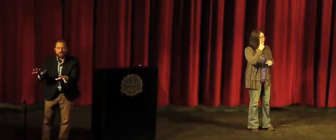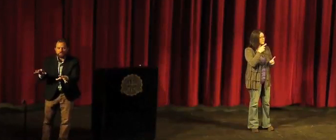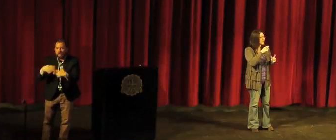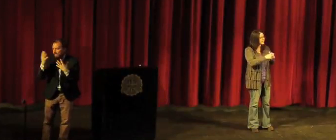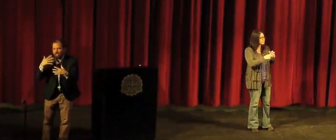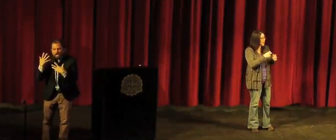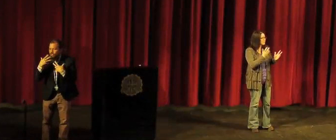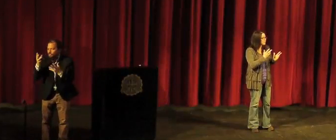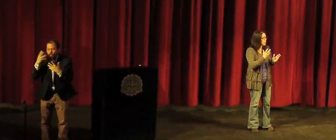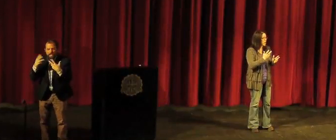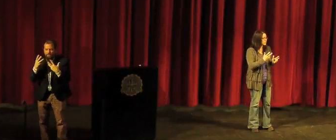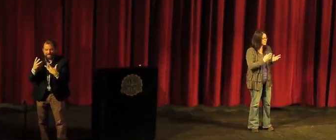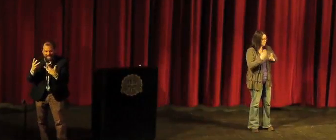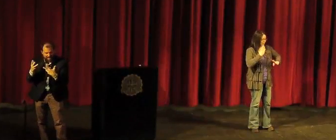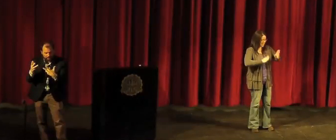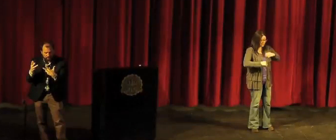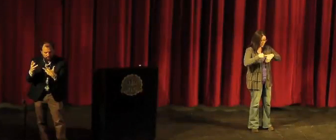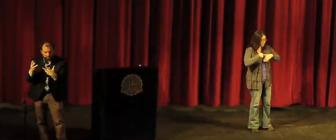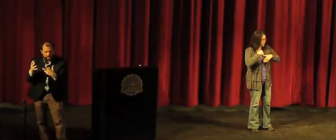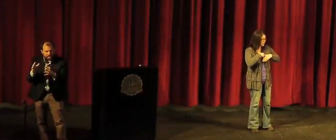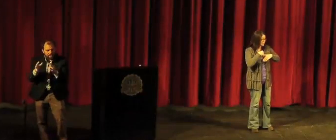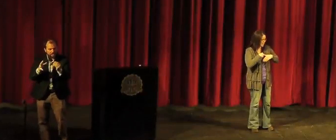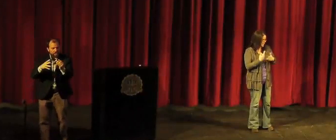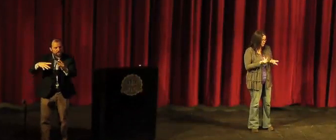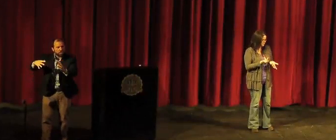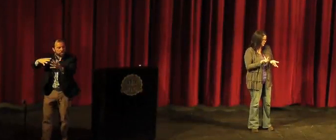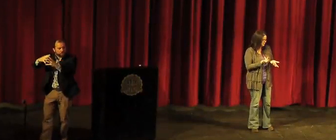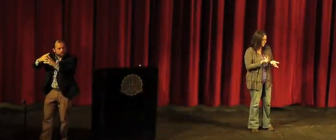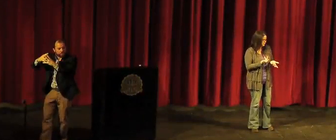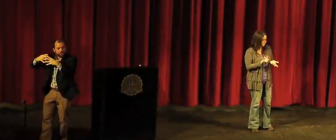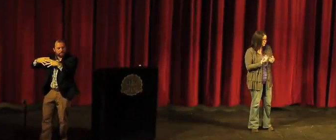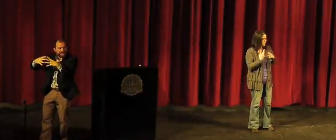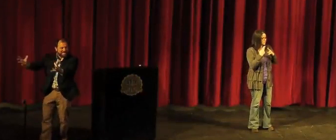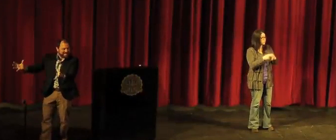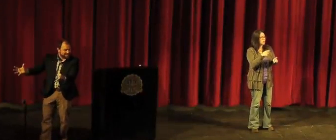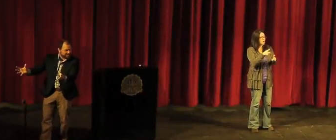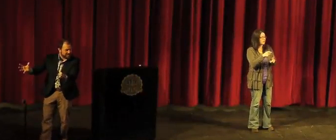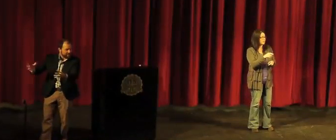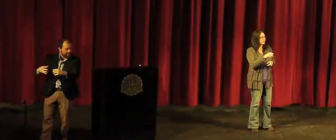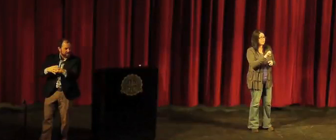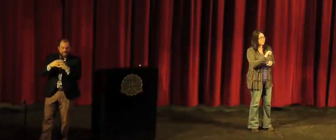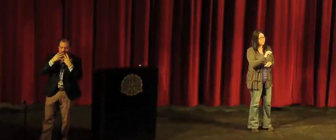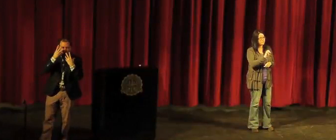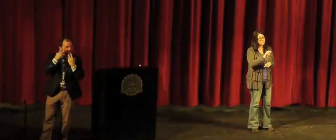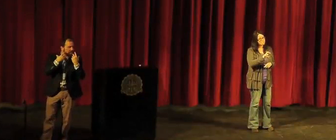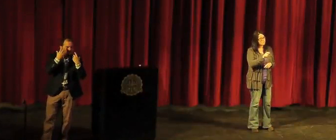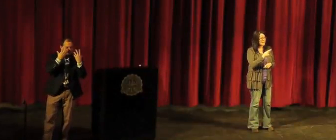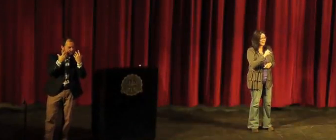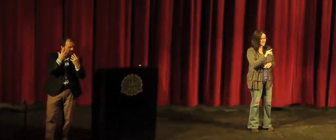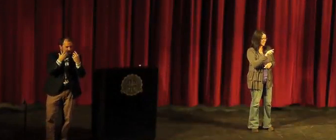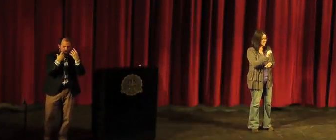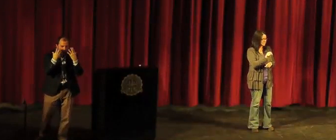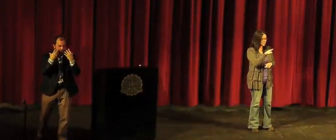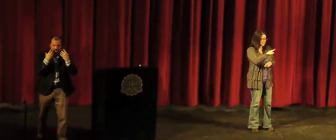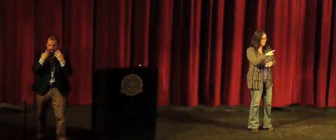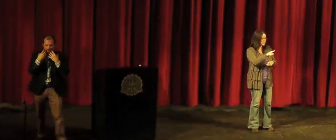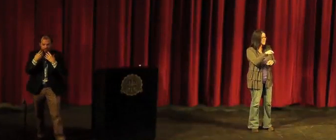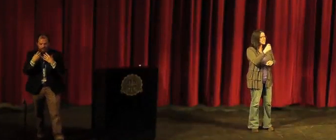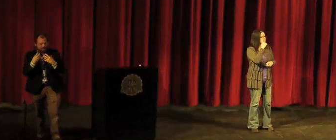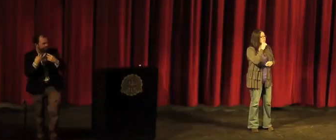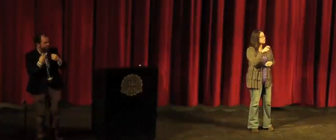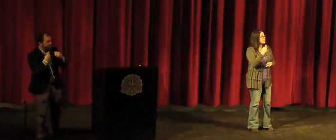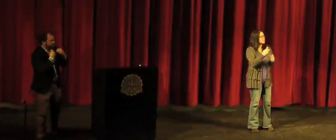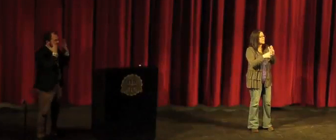entirely biological and mechanical. Okay? So let's call those the mechanists. They think it's really just an issue of kind